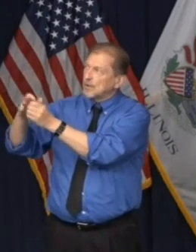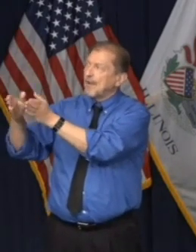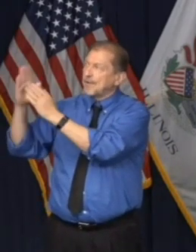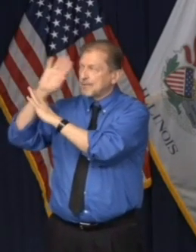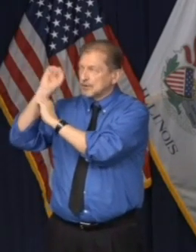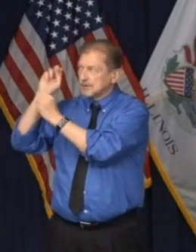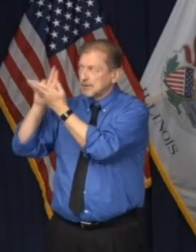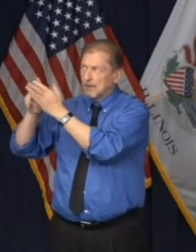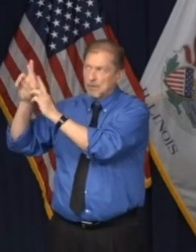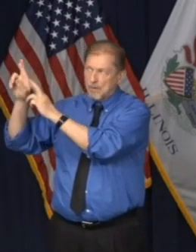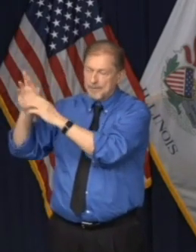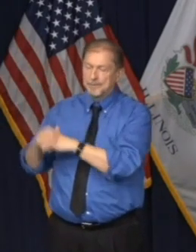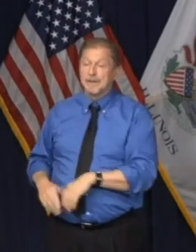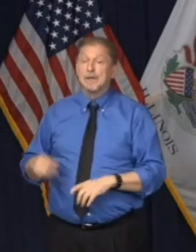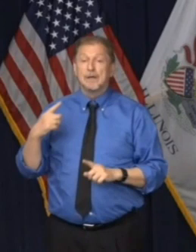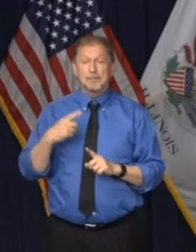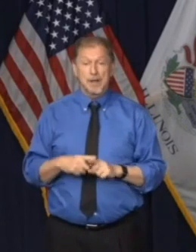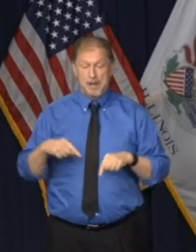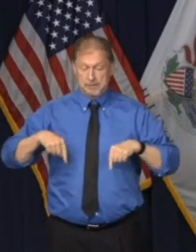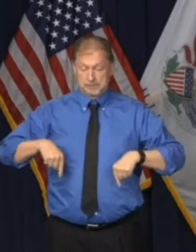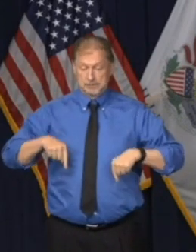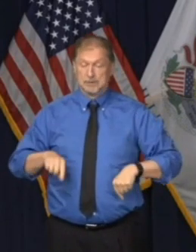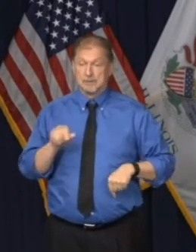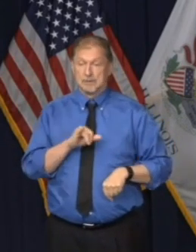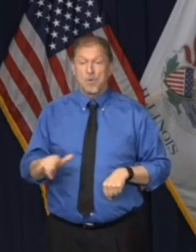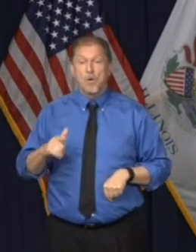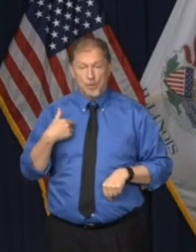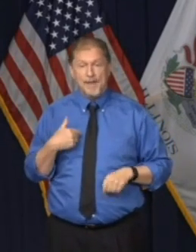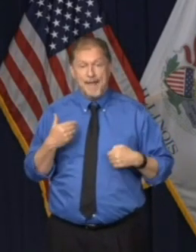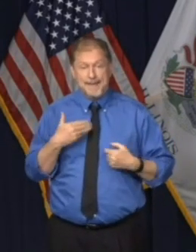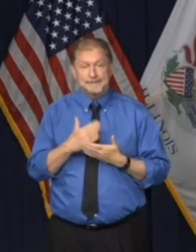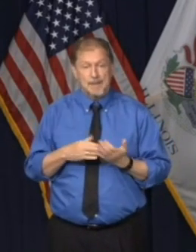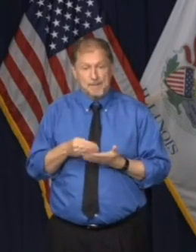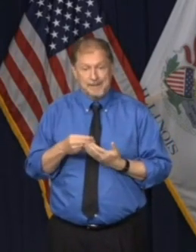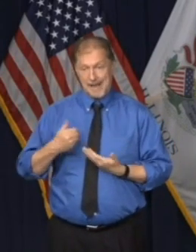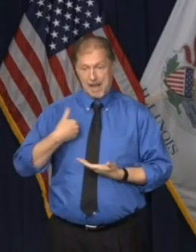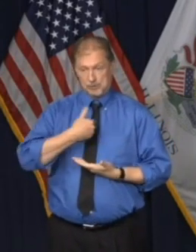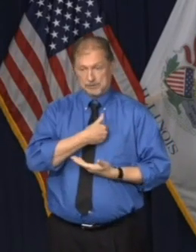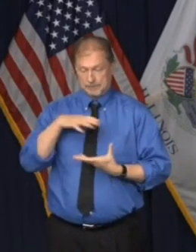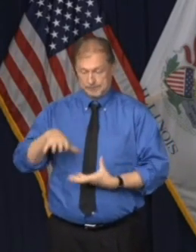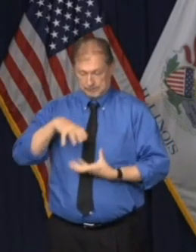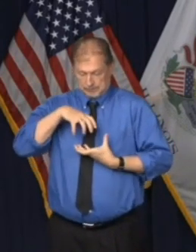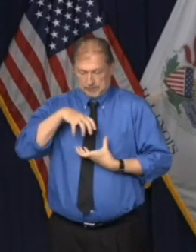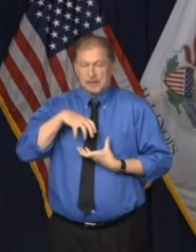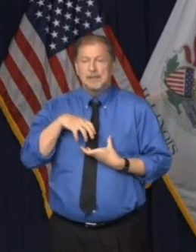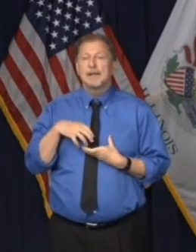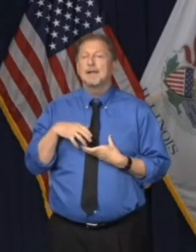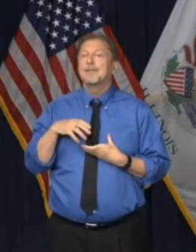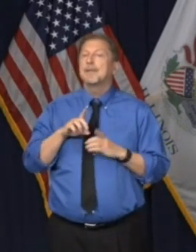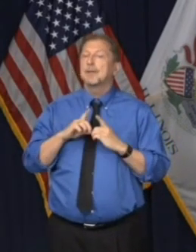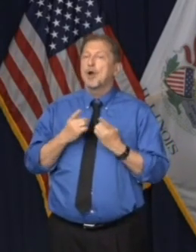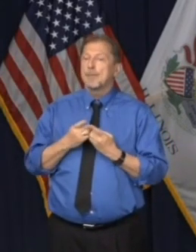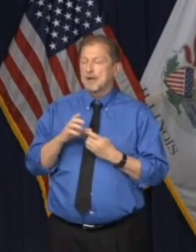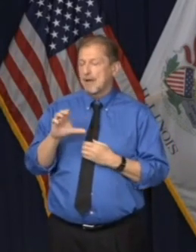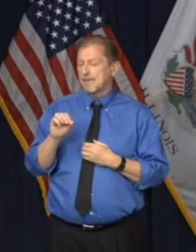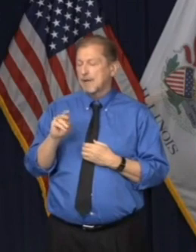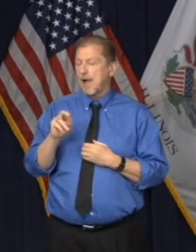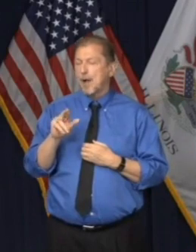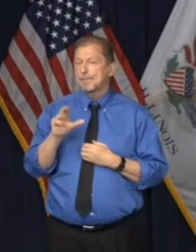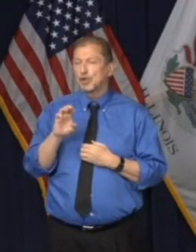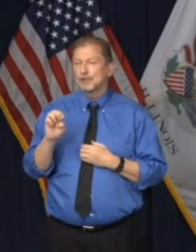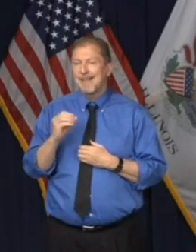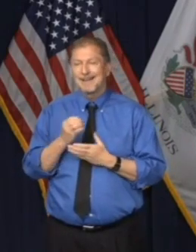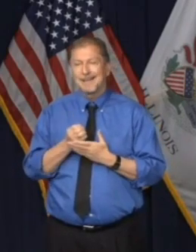then, as you know, we stood up a program with what money we had available at the Department of Commerce and Economic Opportunity